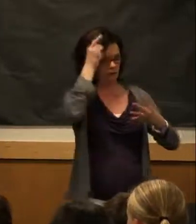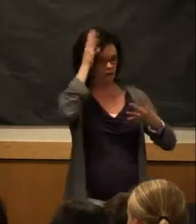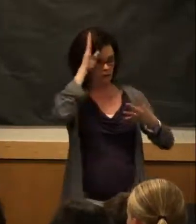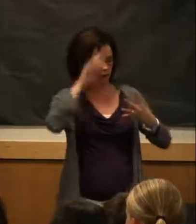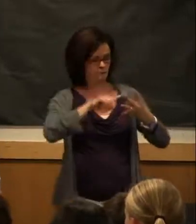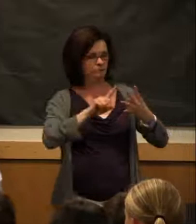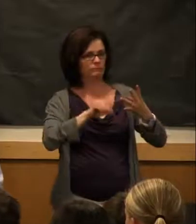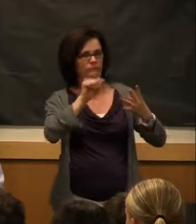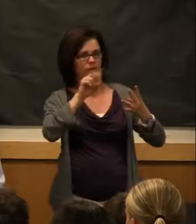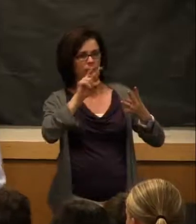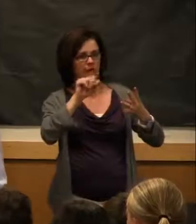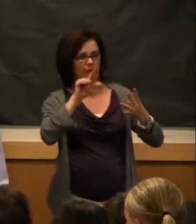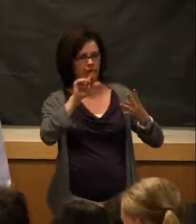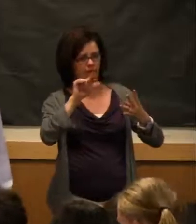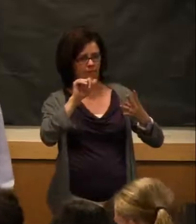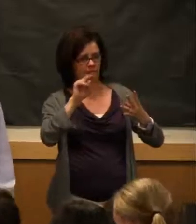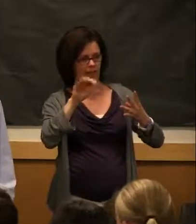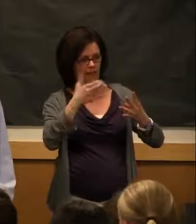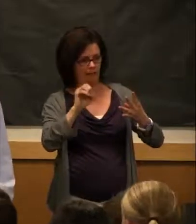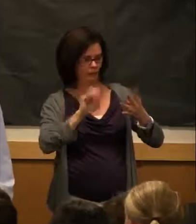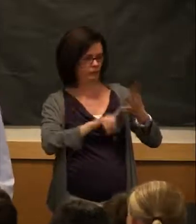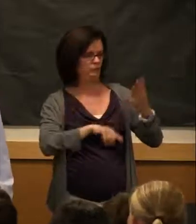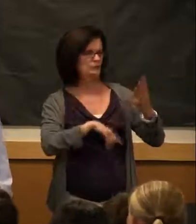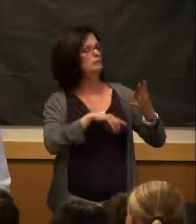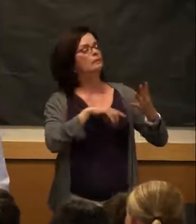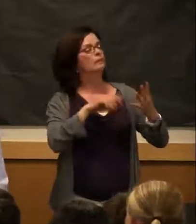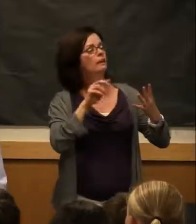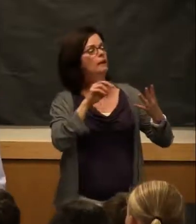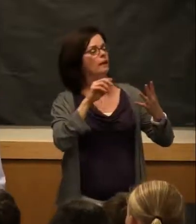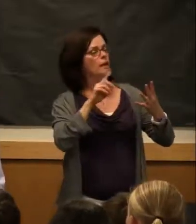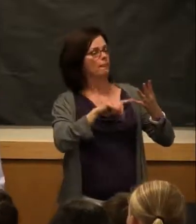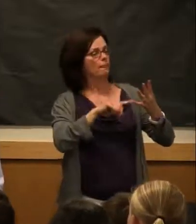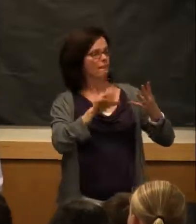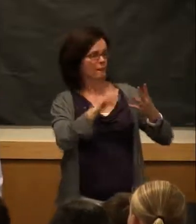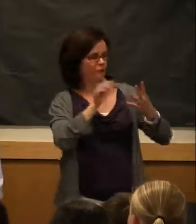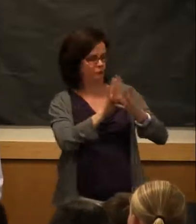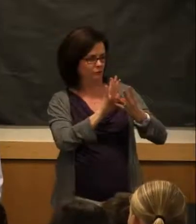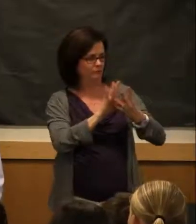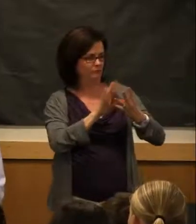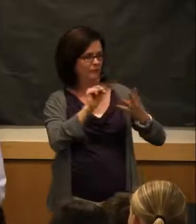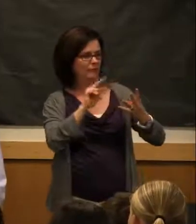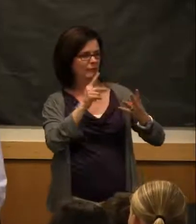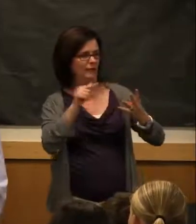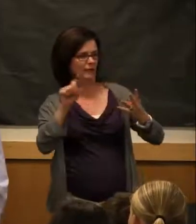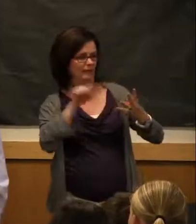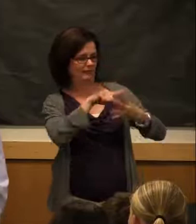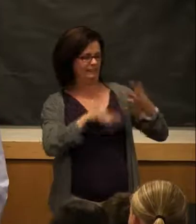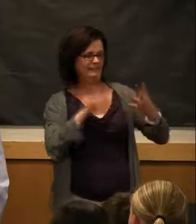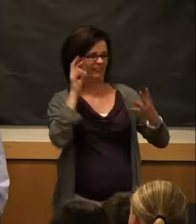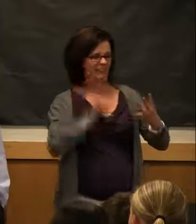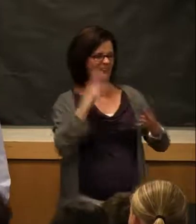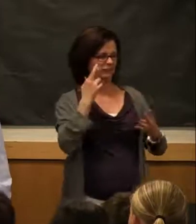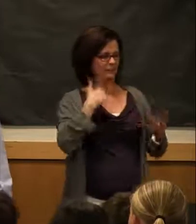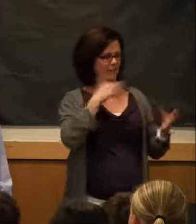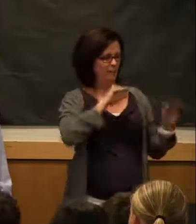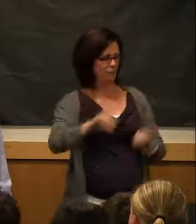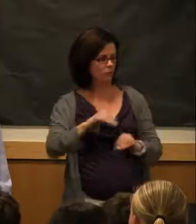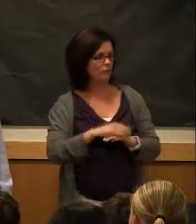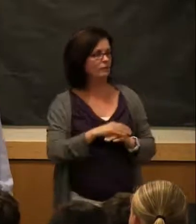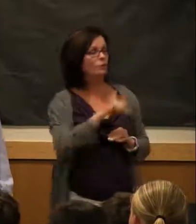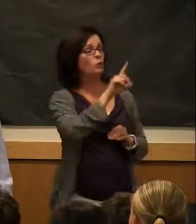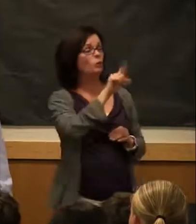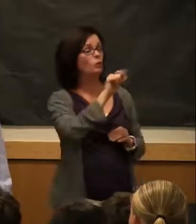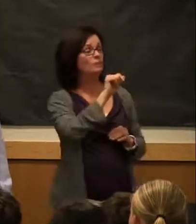was a terrible reason to come. But it's really why I came to Colorado, not the Louisiana Center in Ruston, which is really